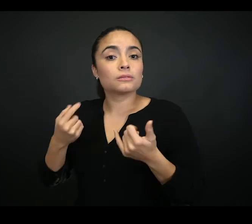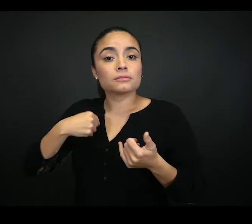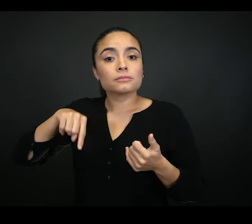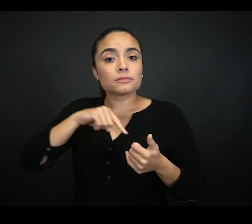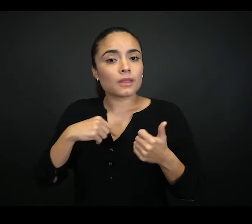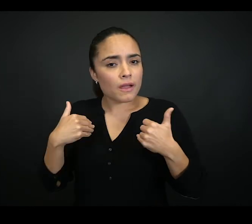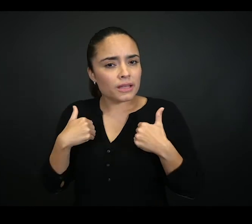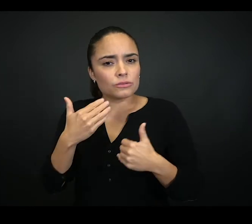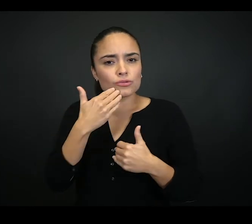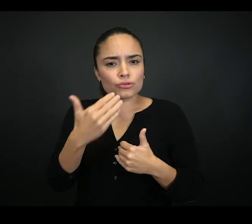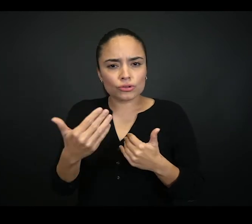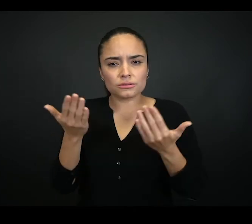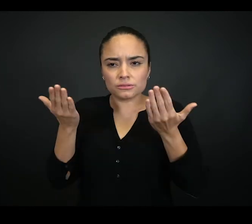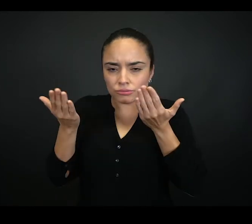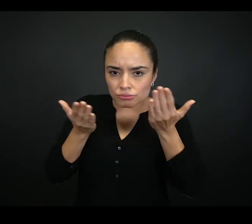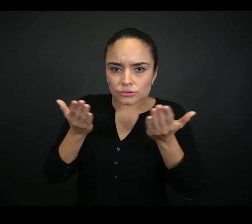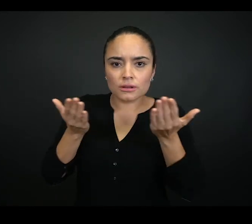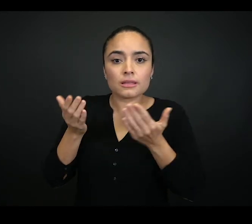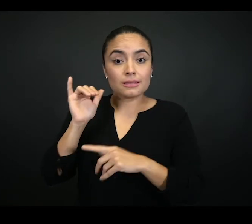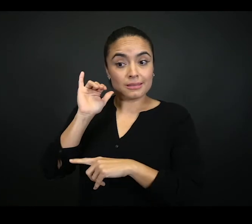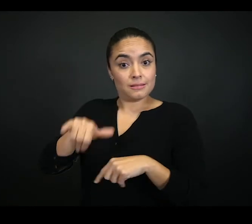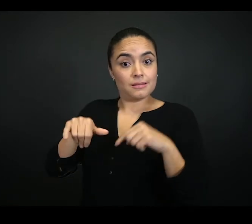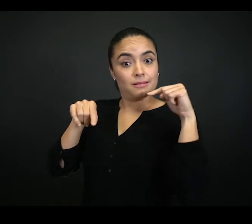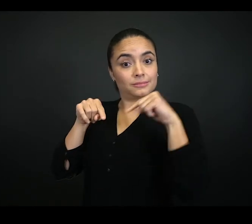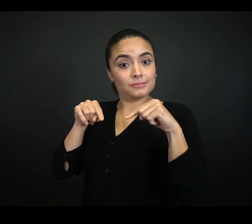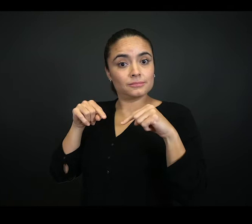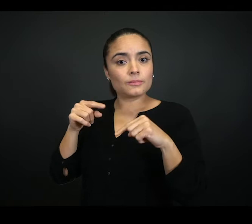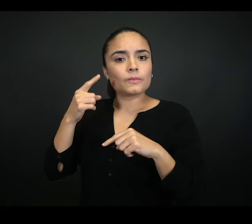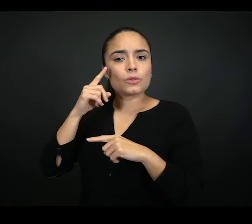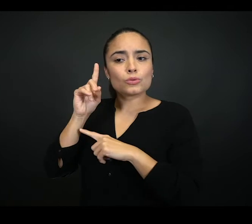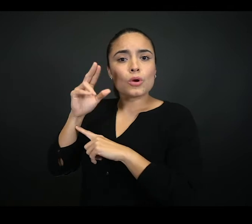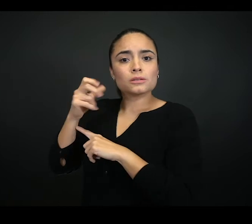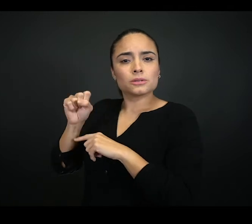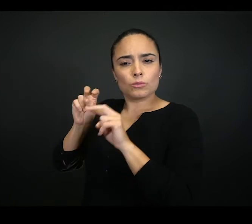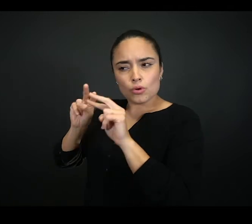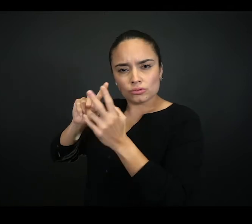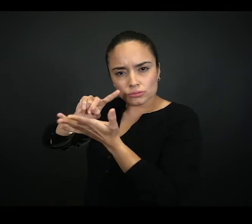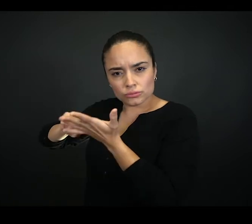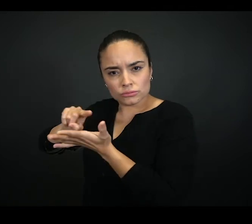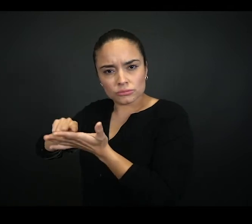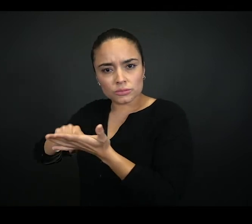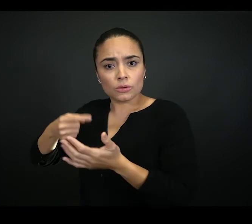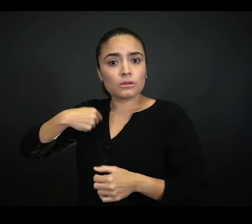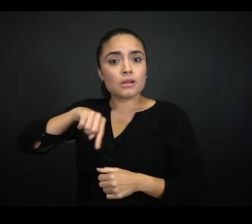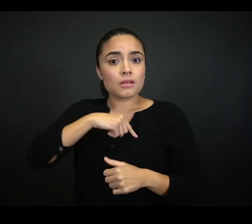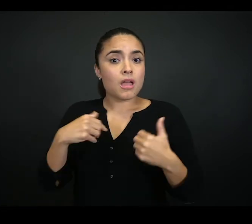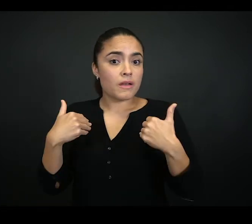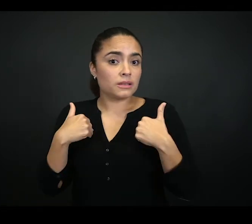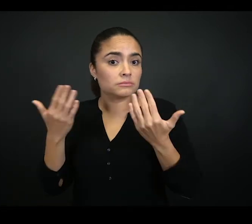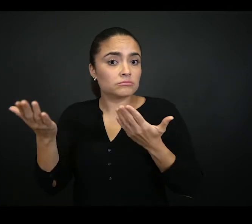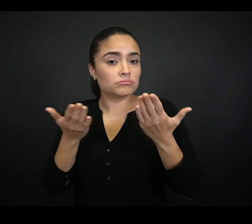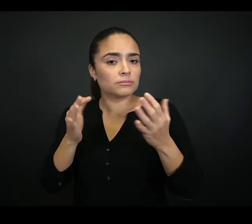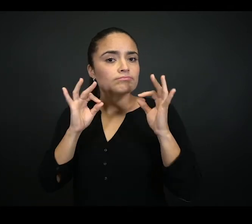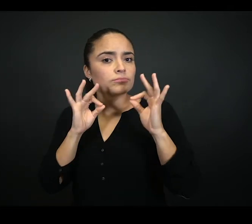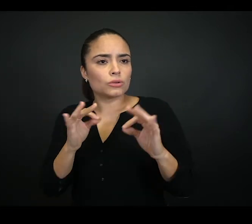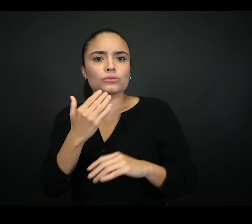It's right now, it's a good service that lets us know what's circulating in the drug supply, but we don't get the